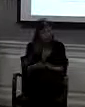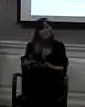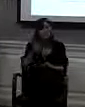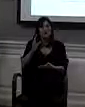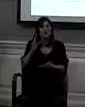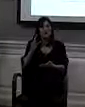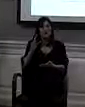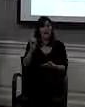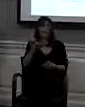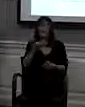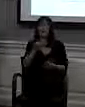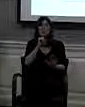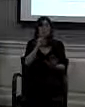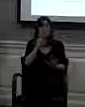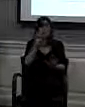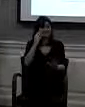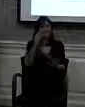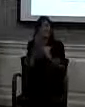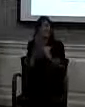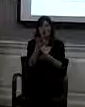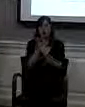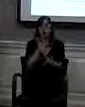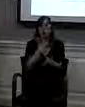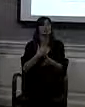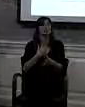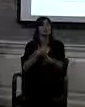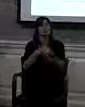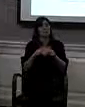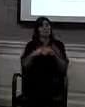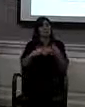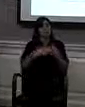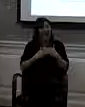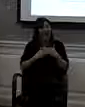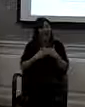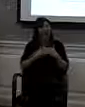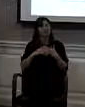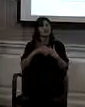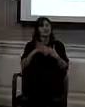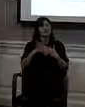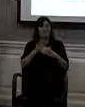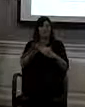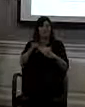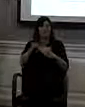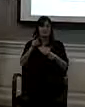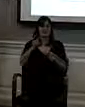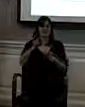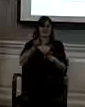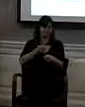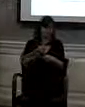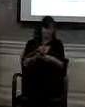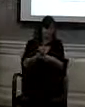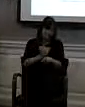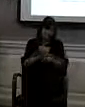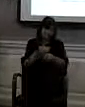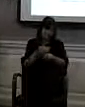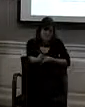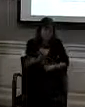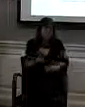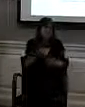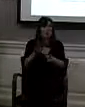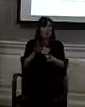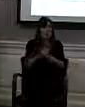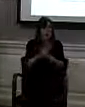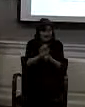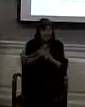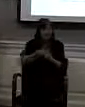absolute deprivation but from ethnic or civil strife. This can often be seen as a strategy to get groups talking after a conflict has ensued